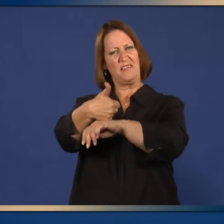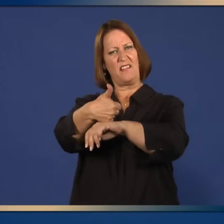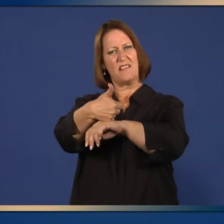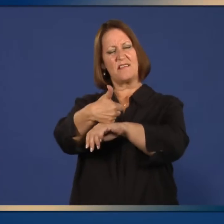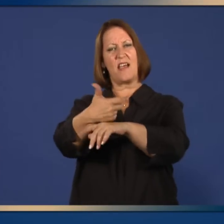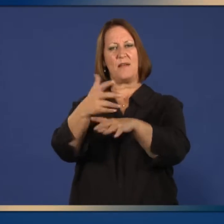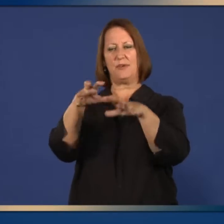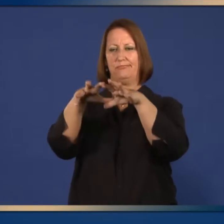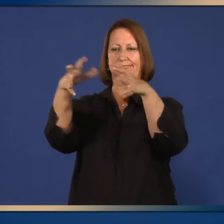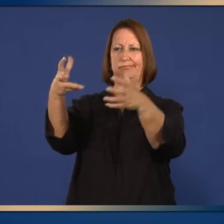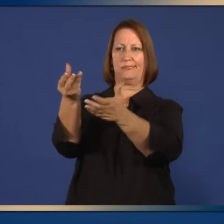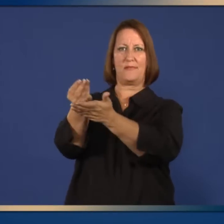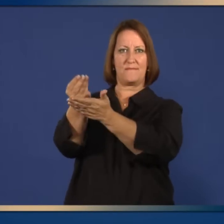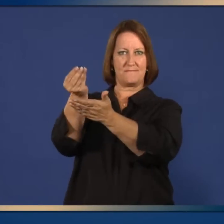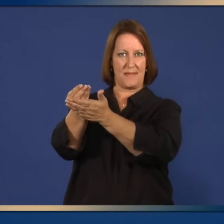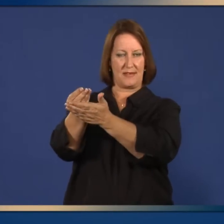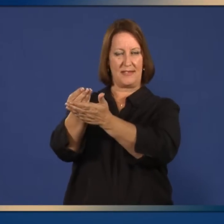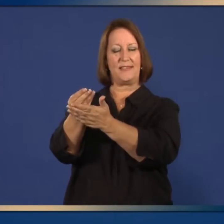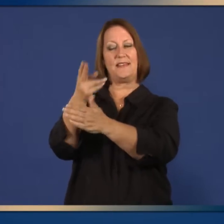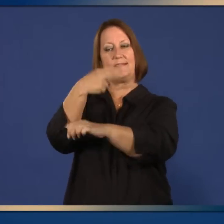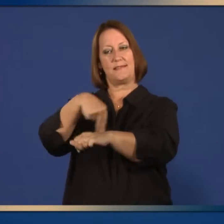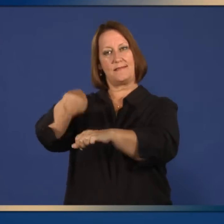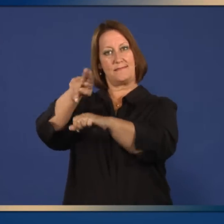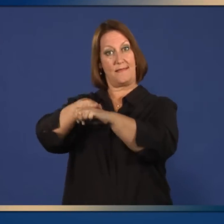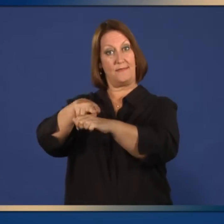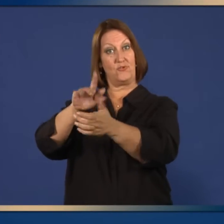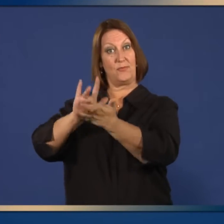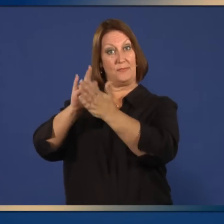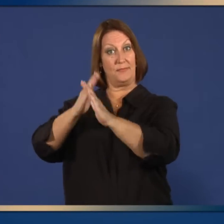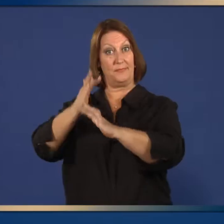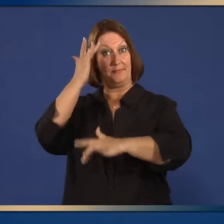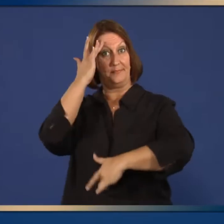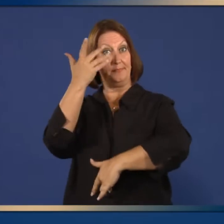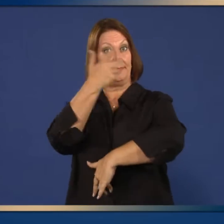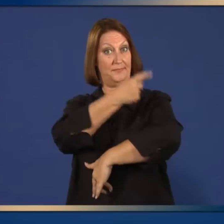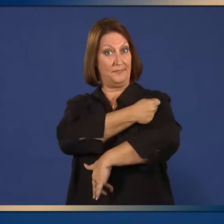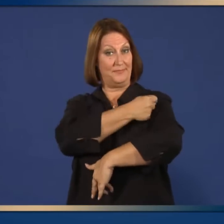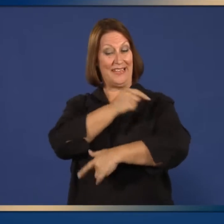the National Vaccine Injury Compensation Program.